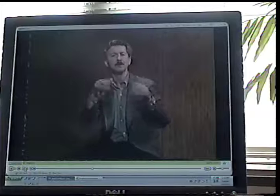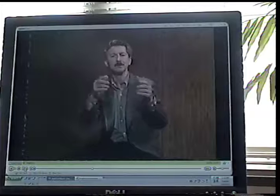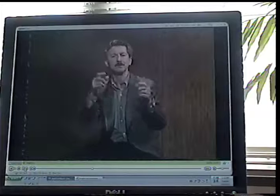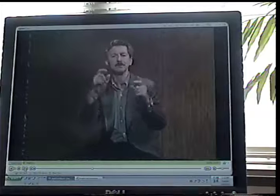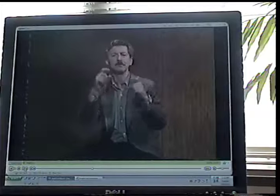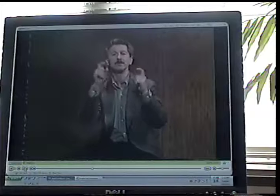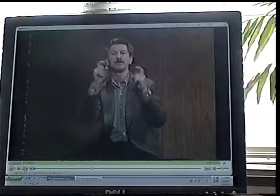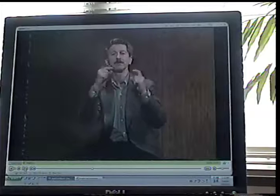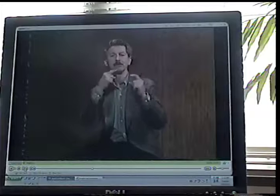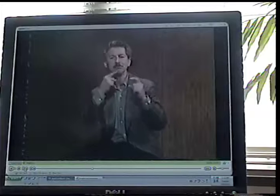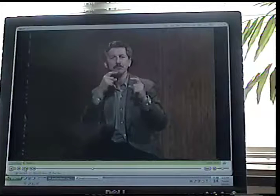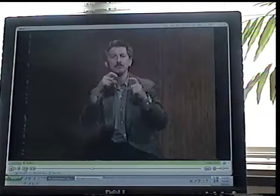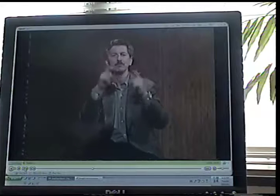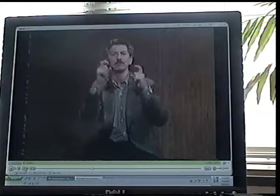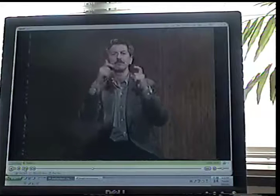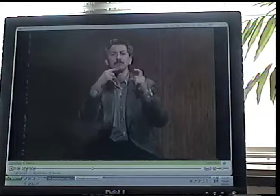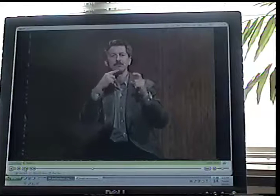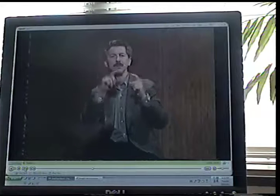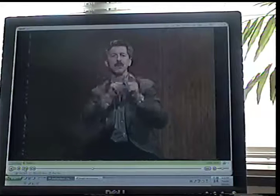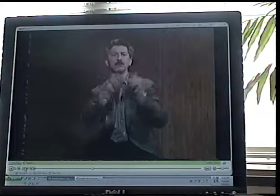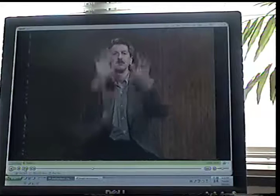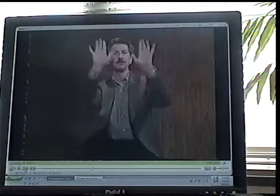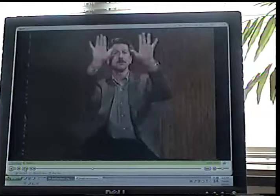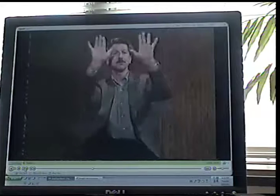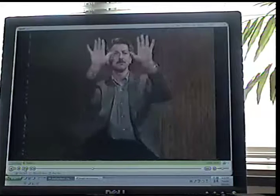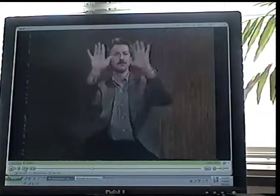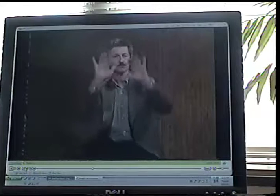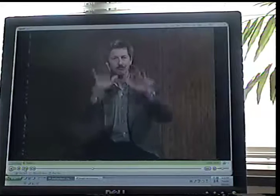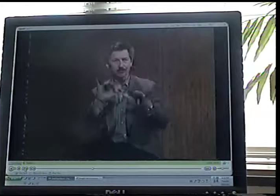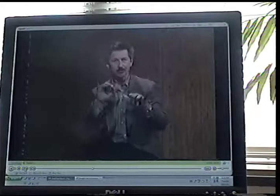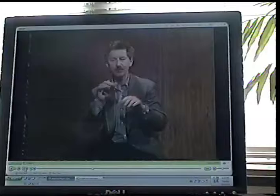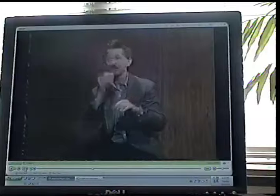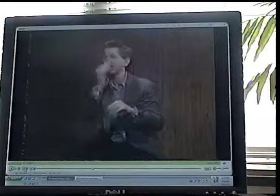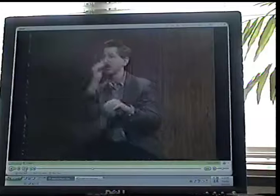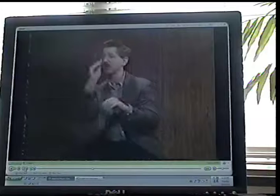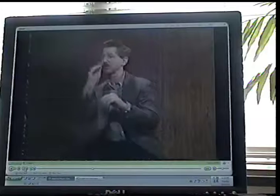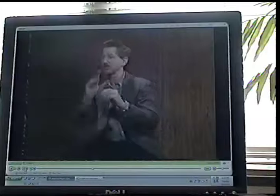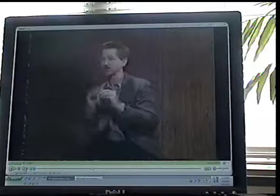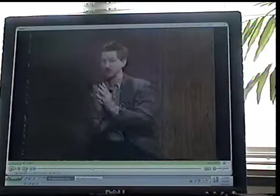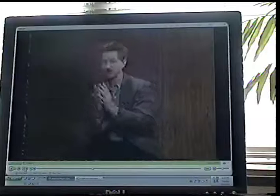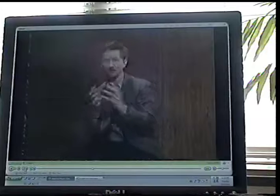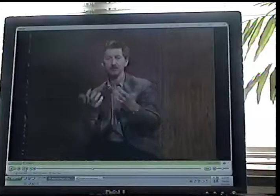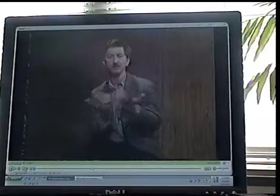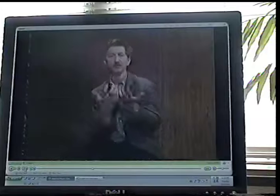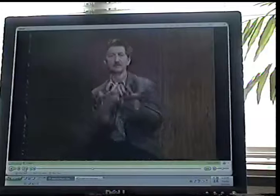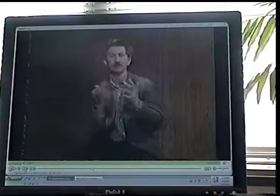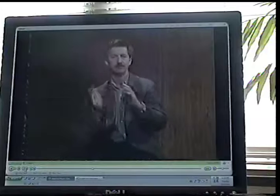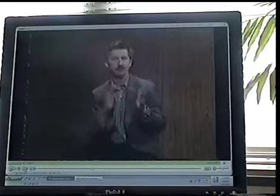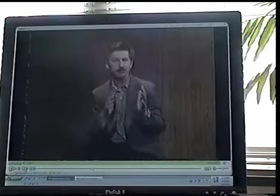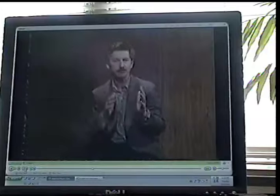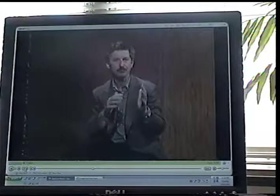and right side when he uses those areas of the space for the poem, and how the snow comes down, the flowers grow up, so